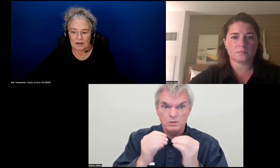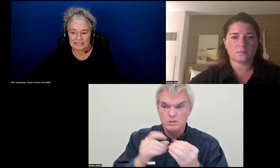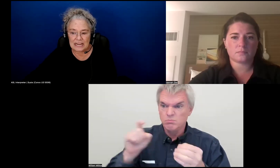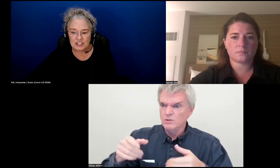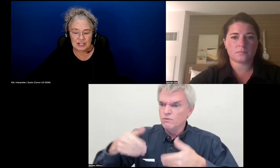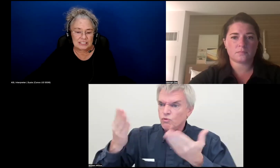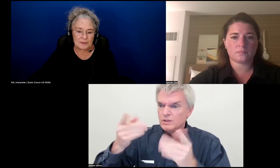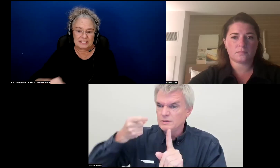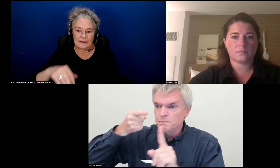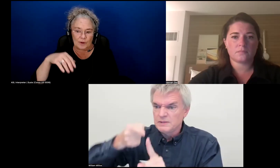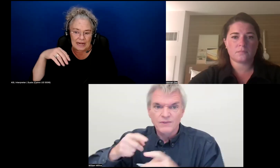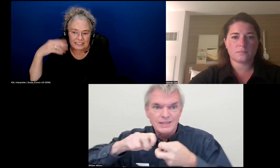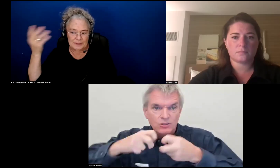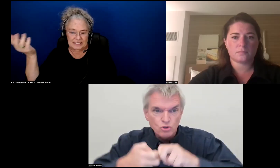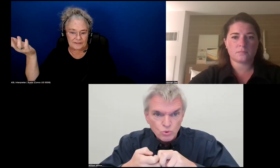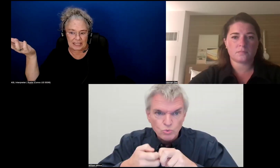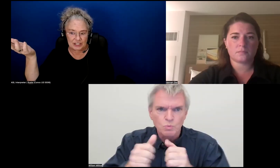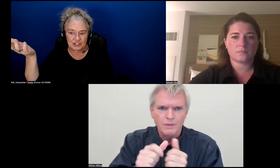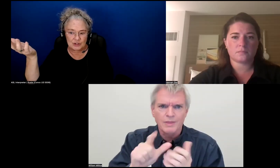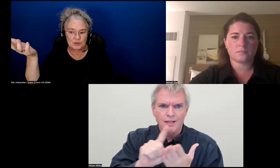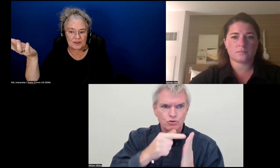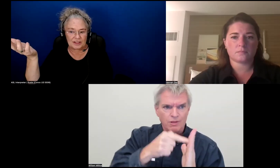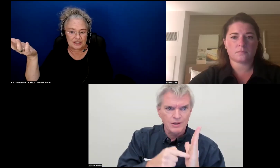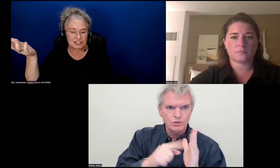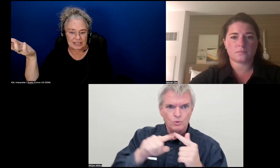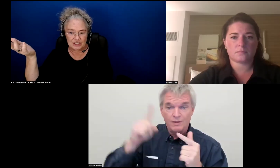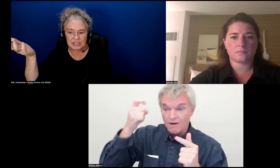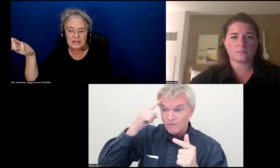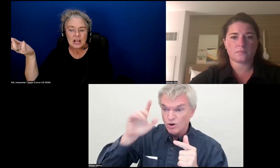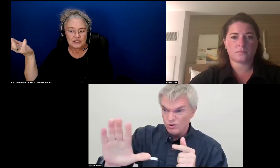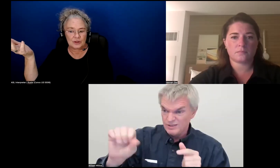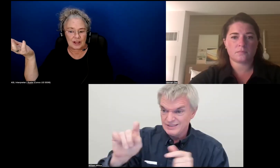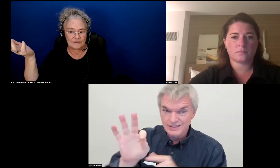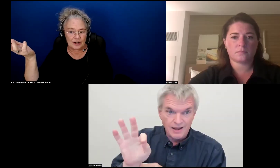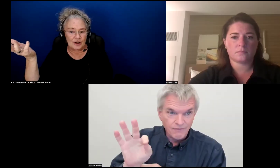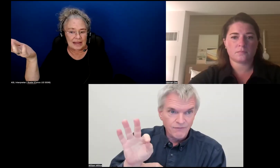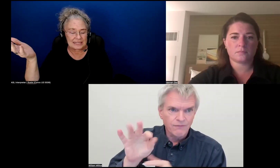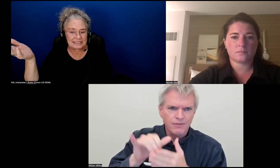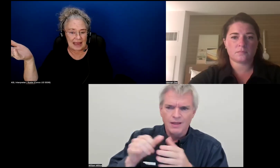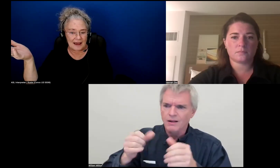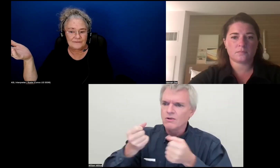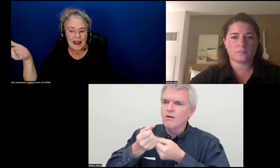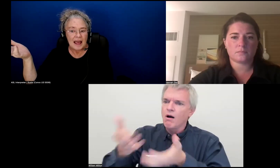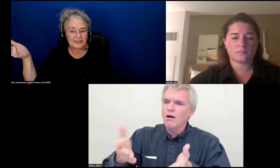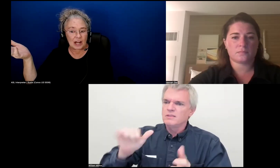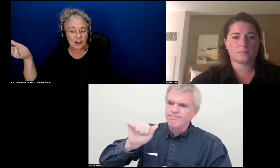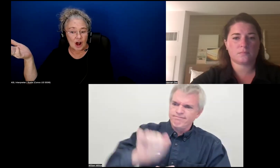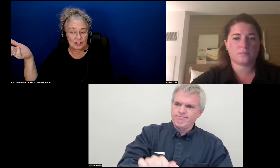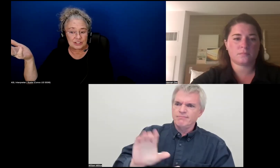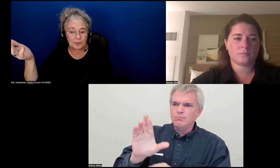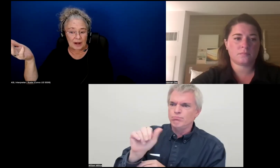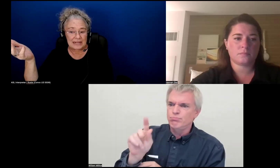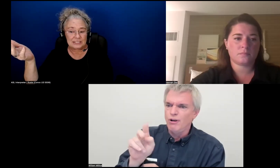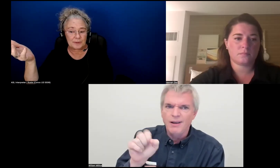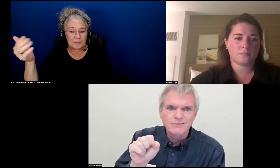some organizations must have raised specific issues with the legislation to the governor and his staff that